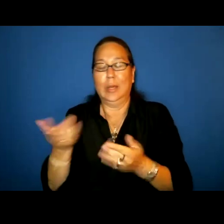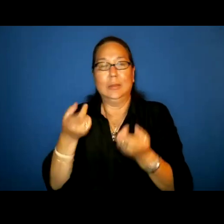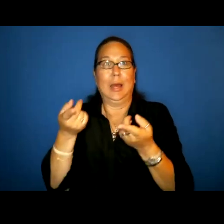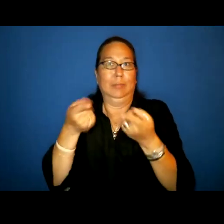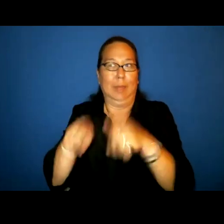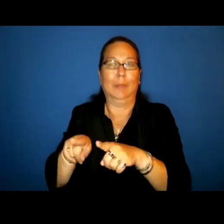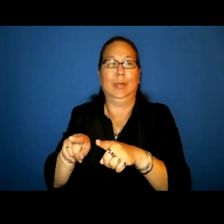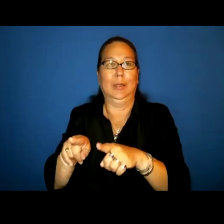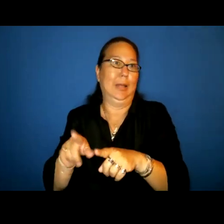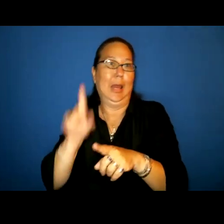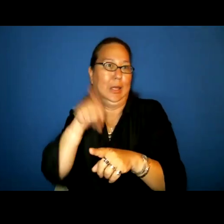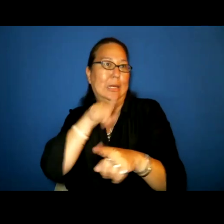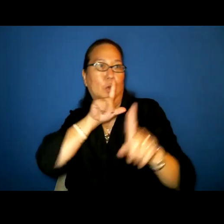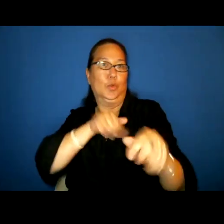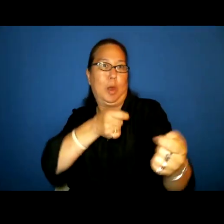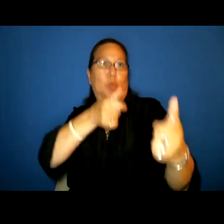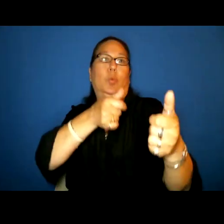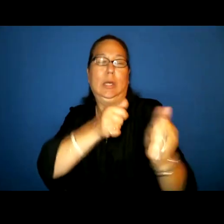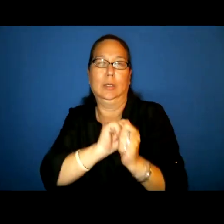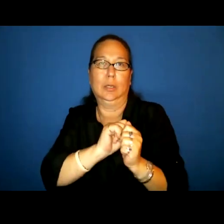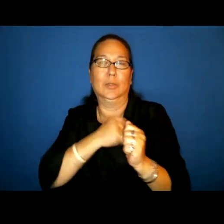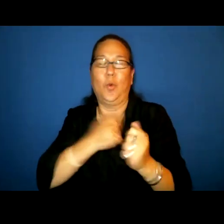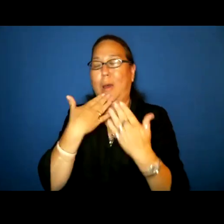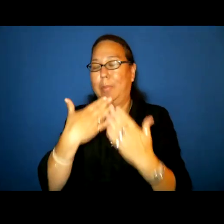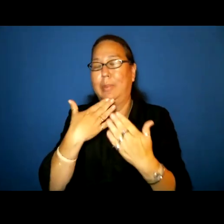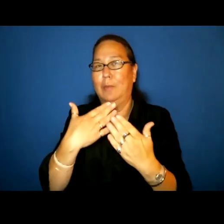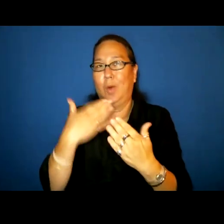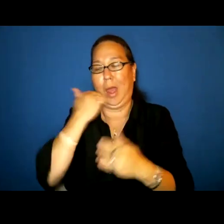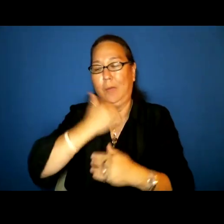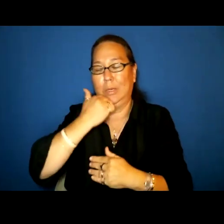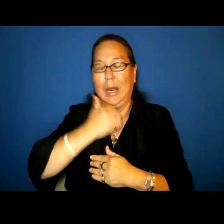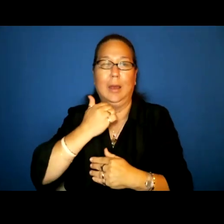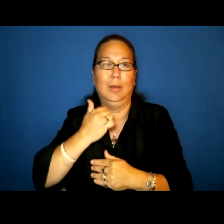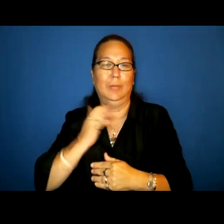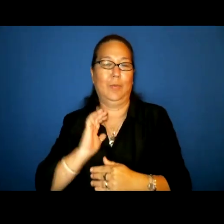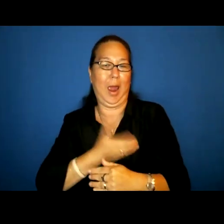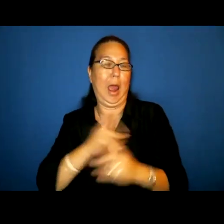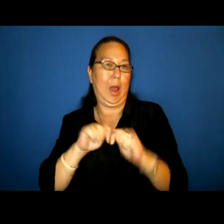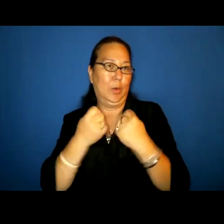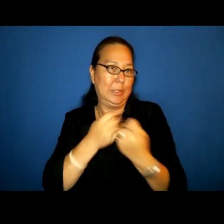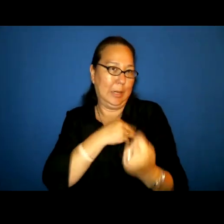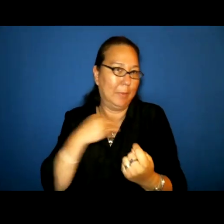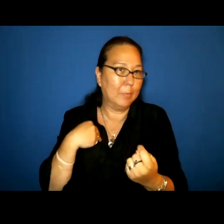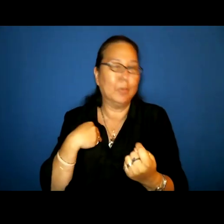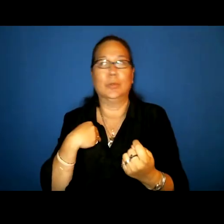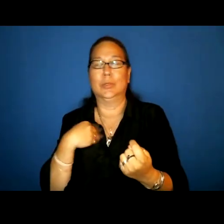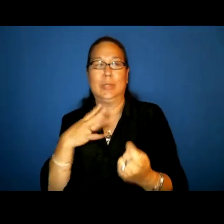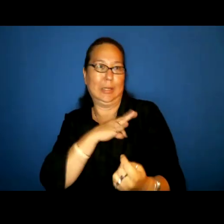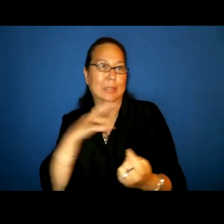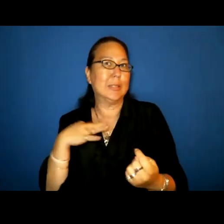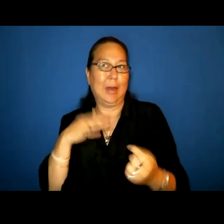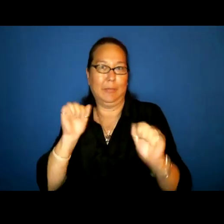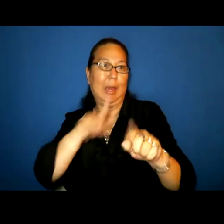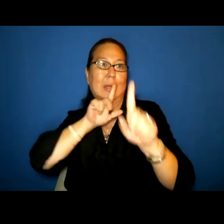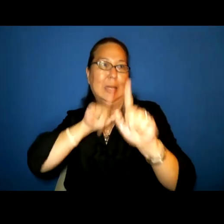responded to very quickly, and I'm thankful every day at the ability for our team members and our staff to adapt, to respond